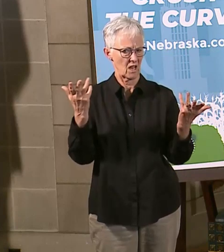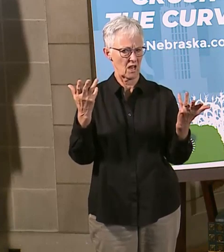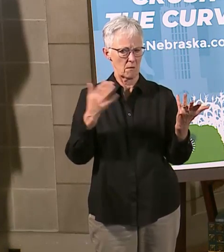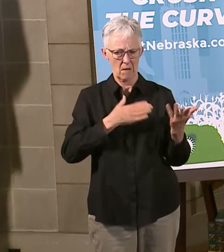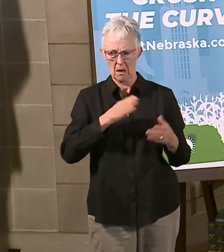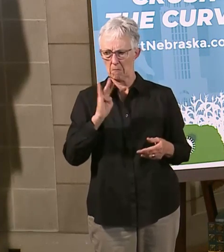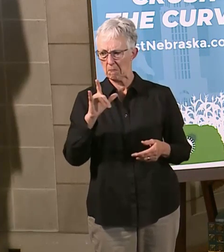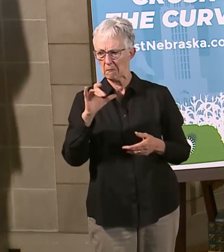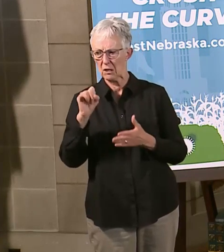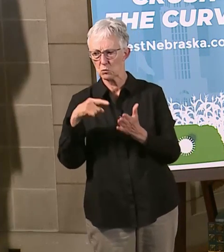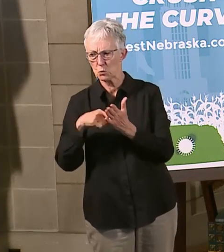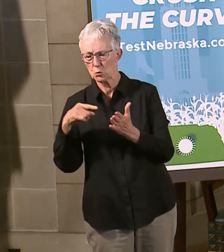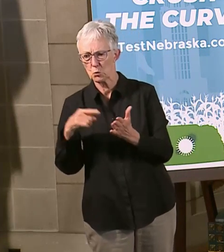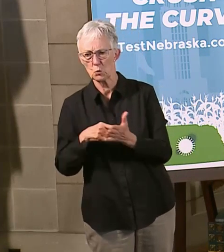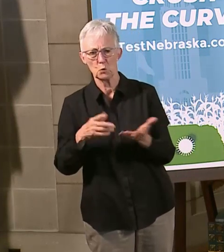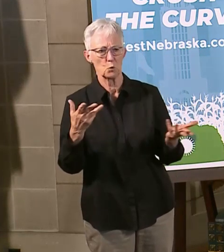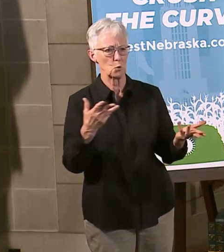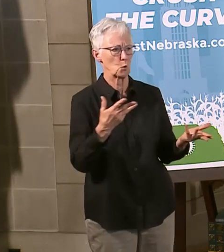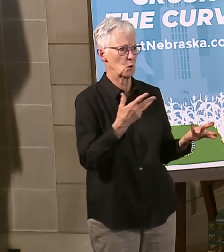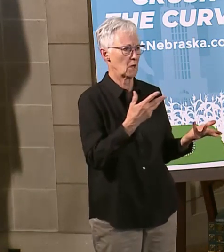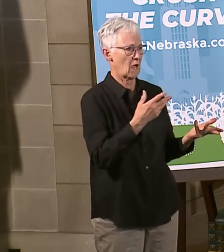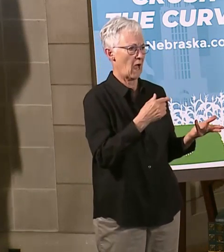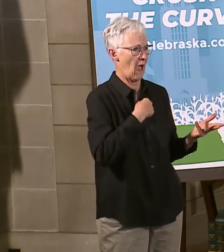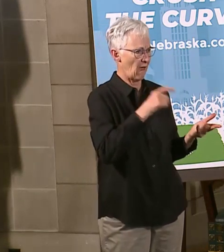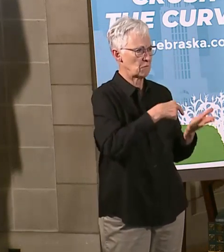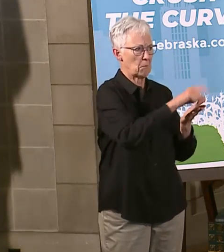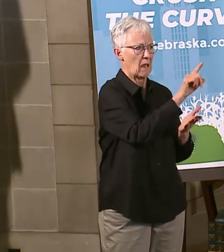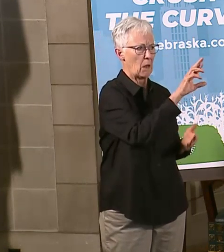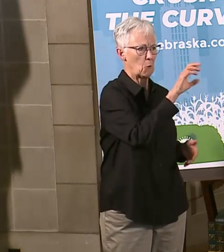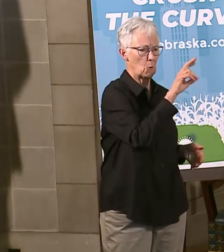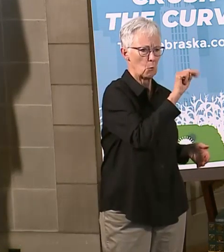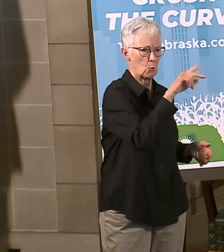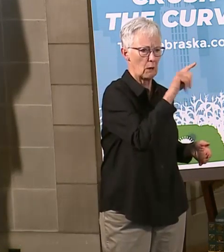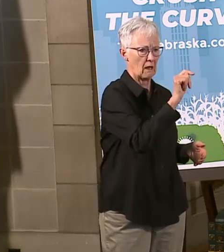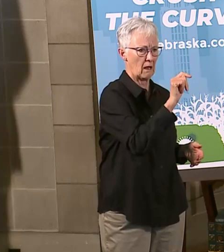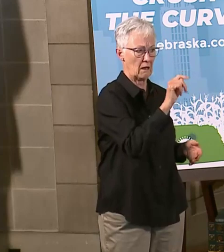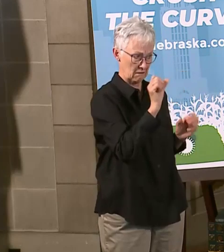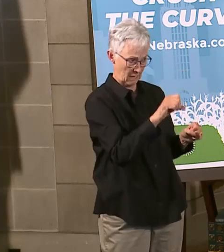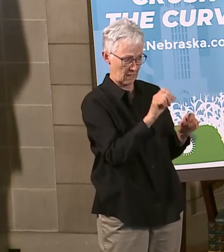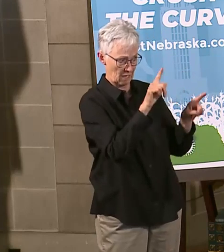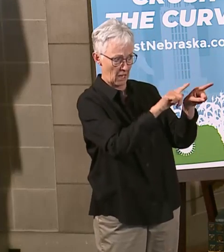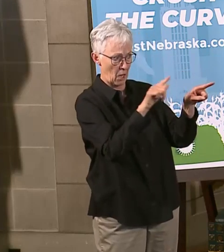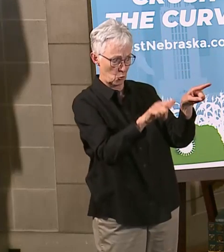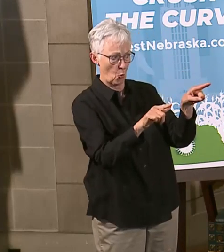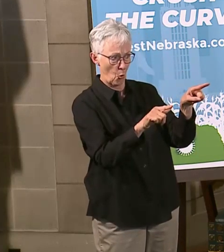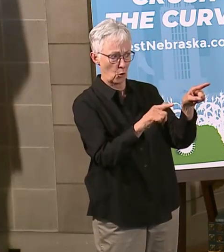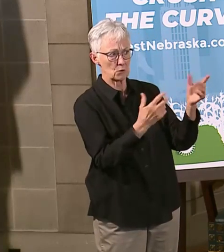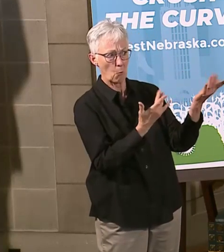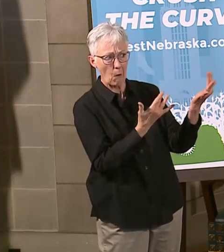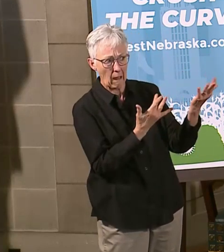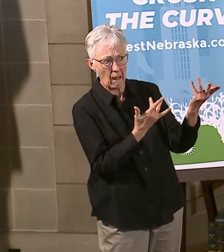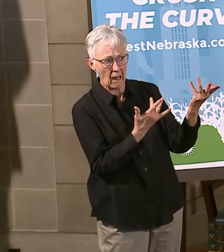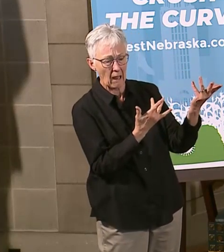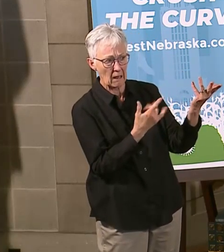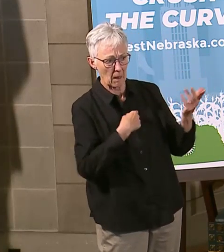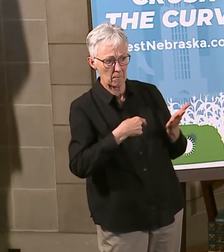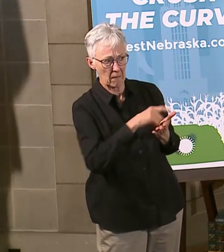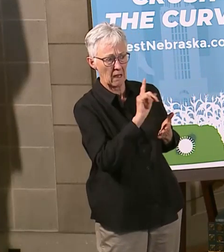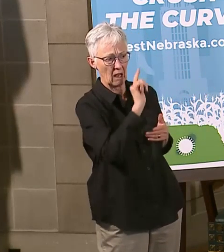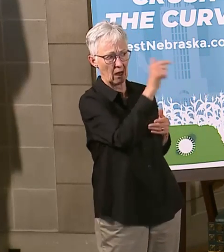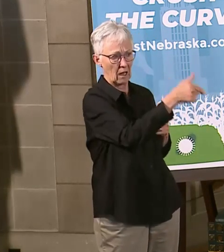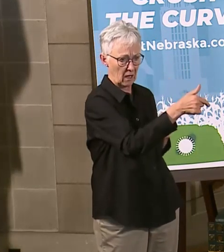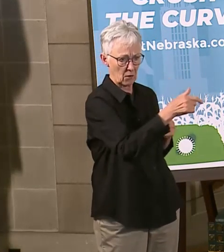to hold off. Are there other businesses going to do the same? And I would say that, yes. If you've got a business, well, I know, for example, utilities are not cutting